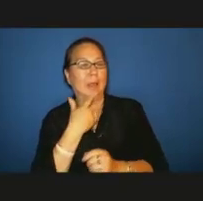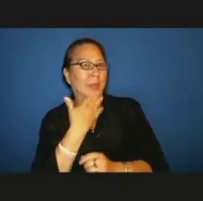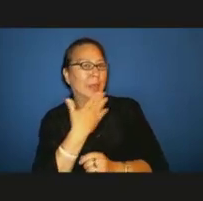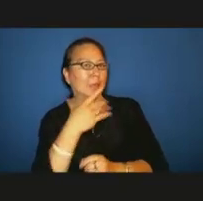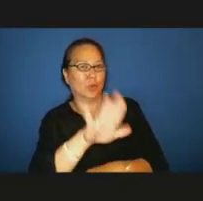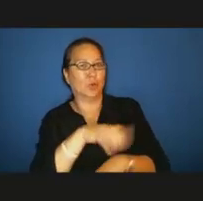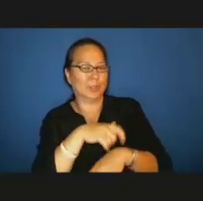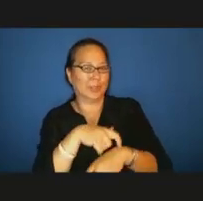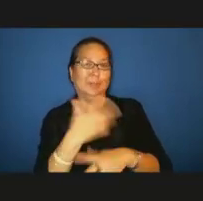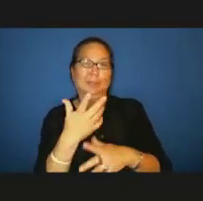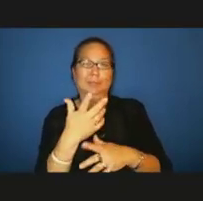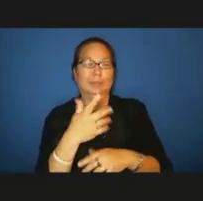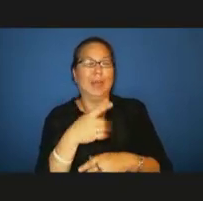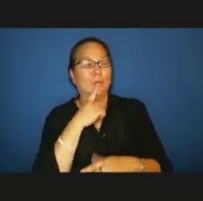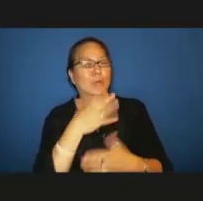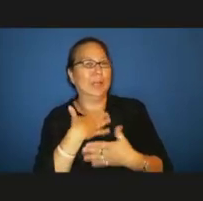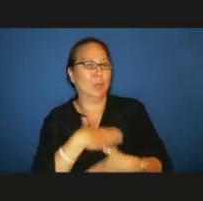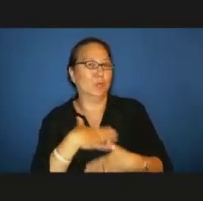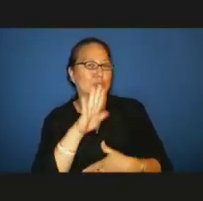I appreciate the opportunity to speak.